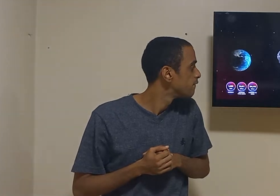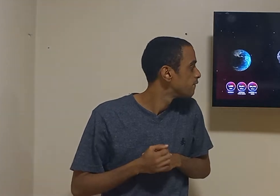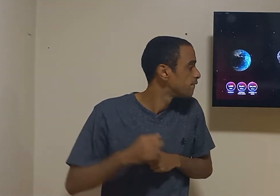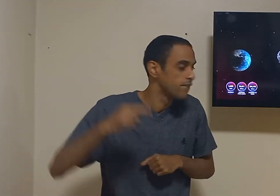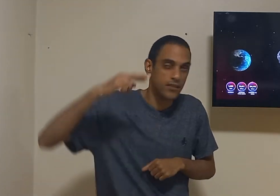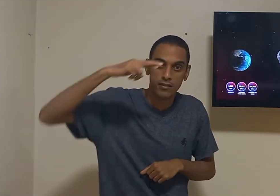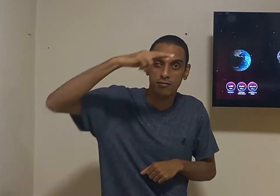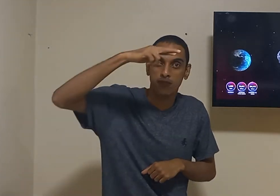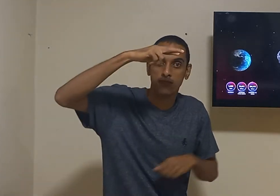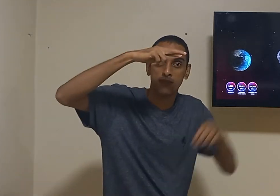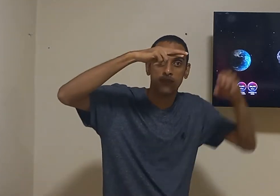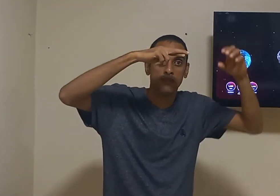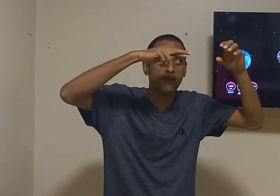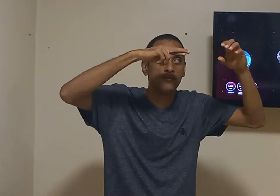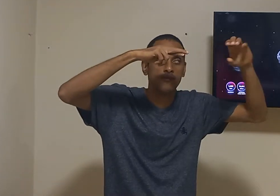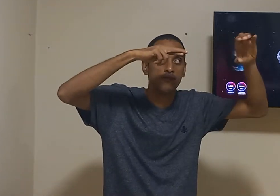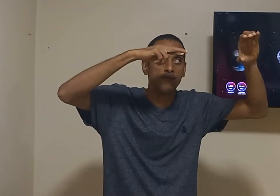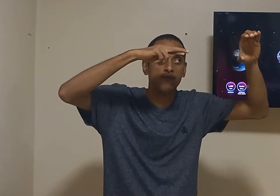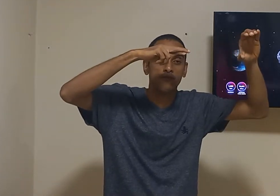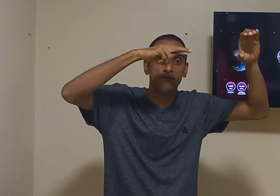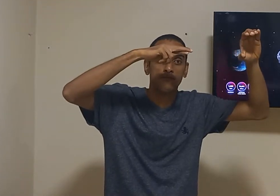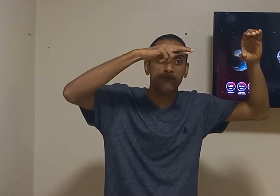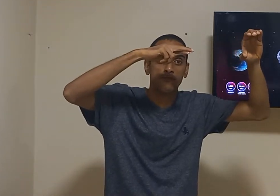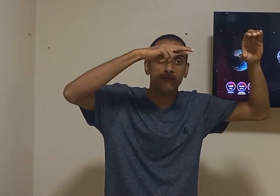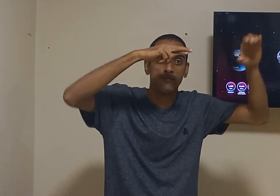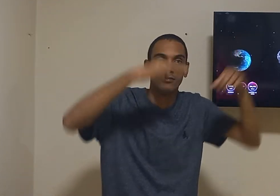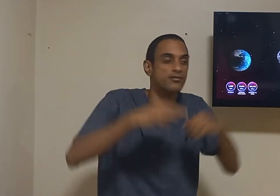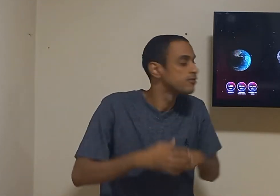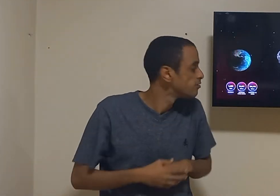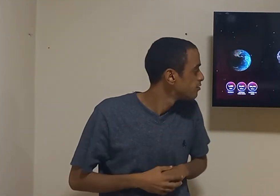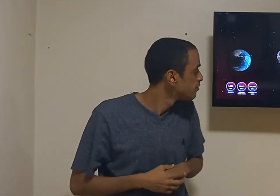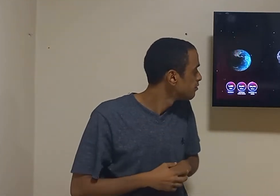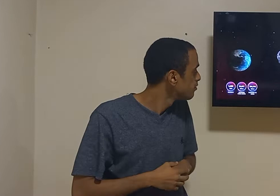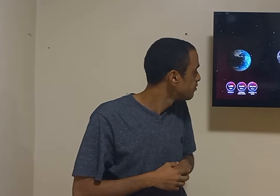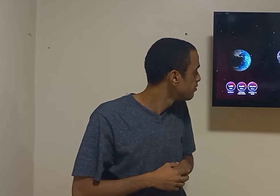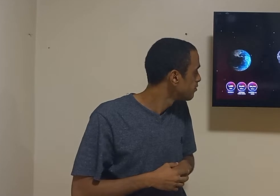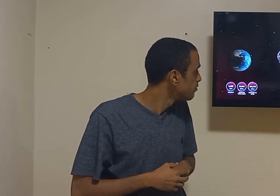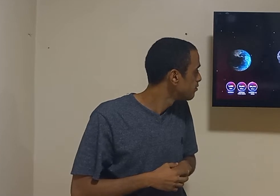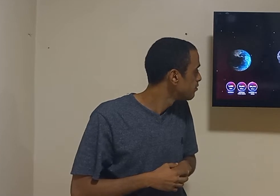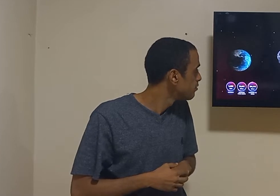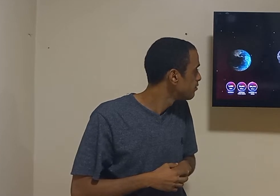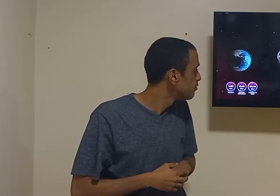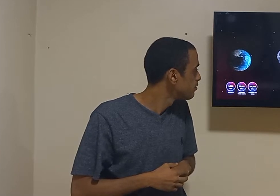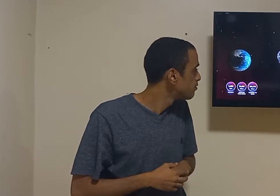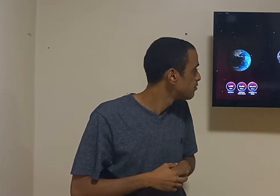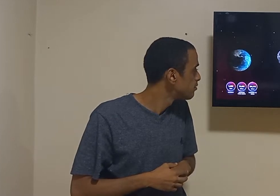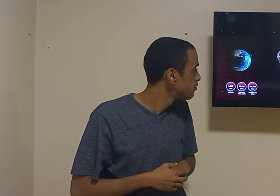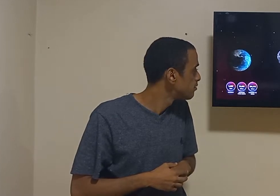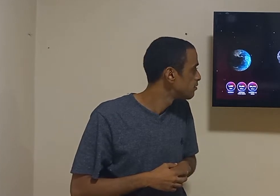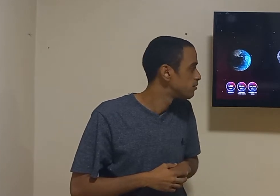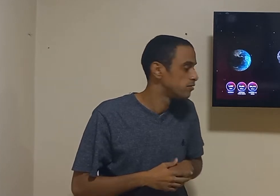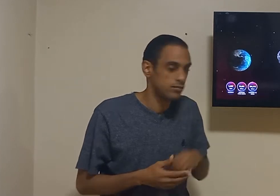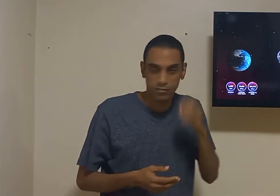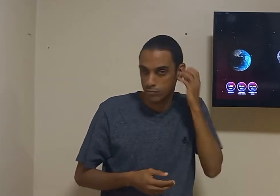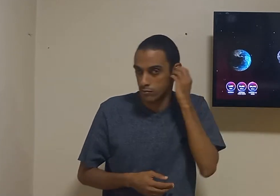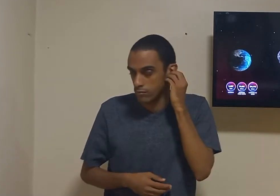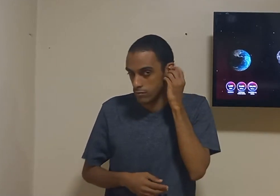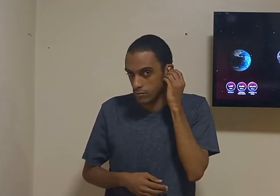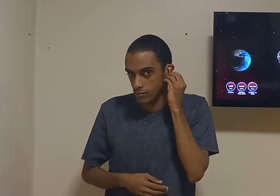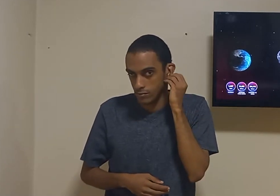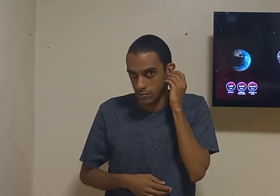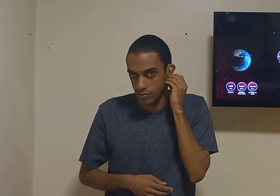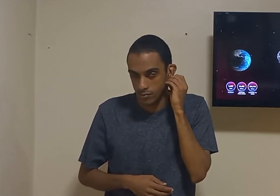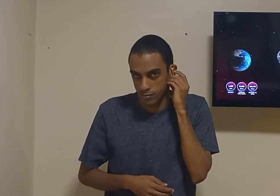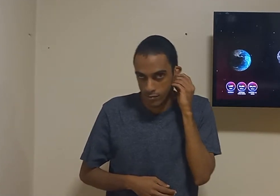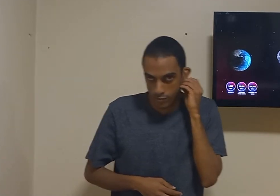55,500 miles away from Earth, now 9 hours into its flight, but still 204,000 miles away from